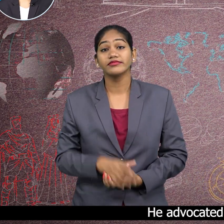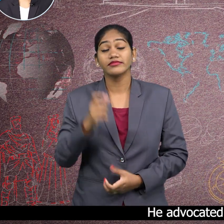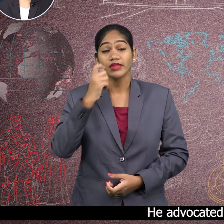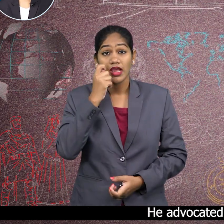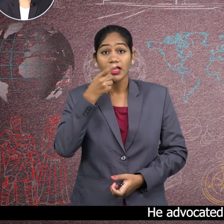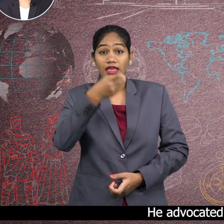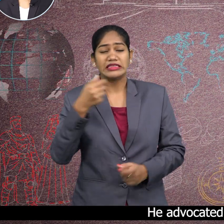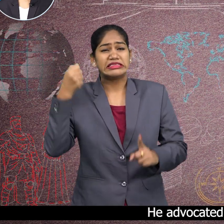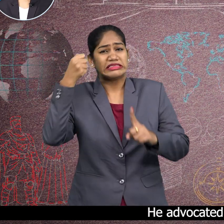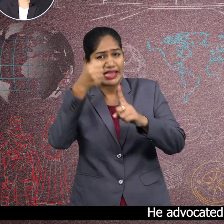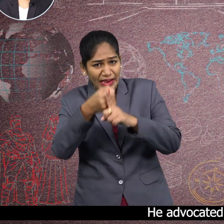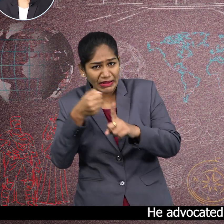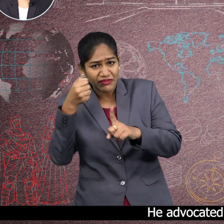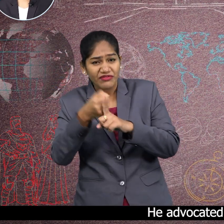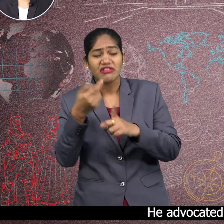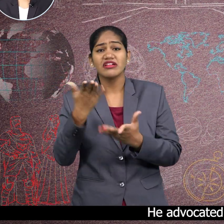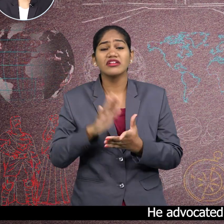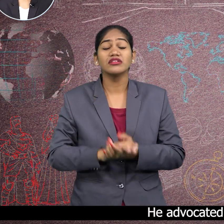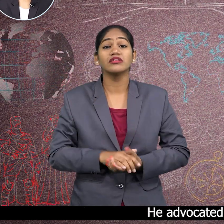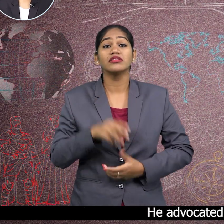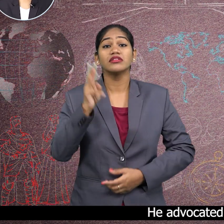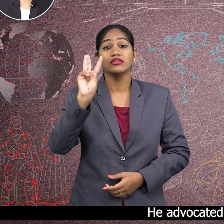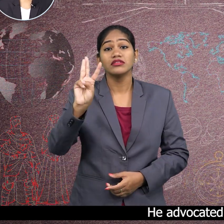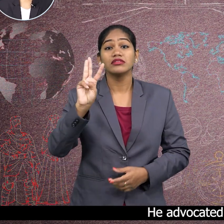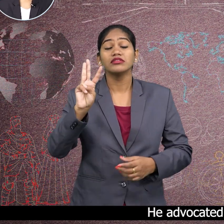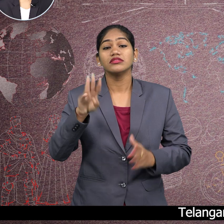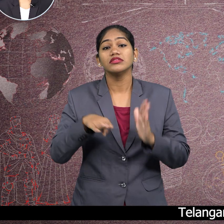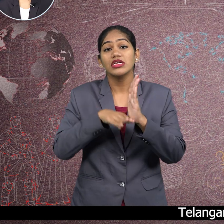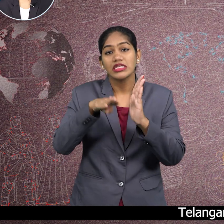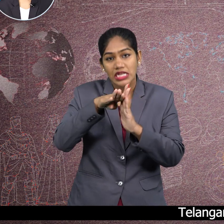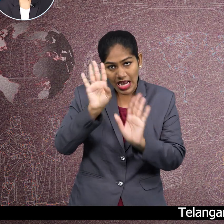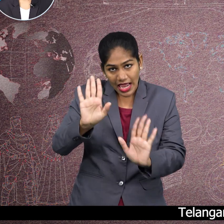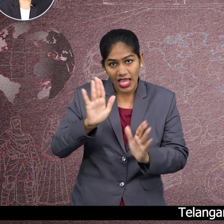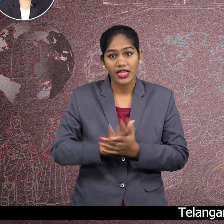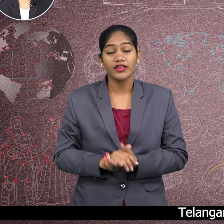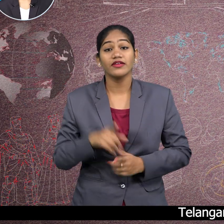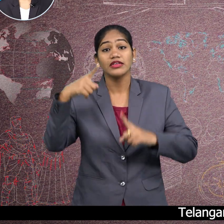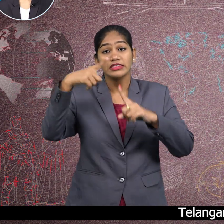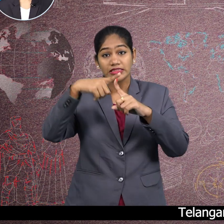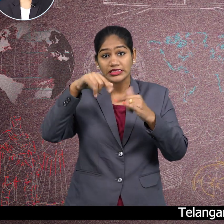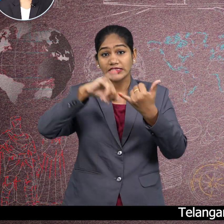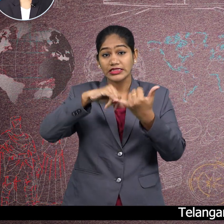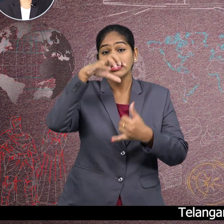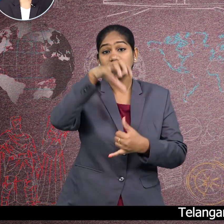He advocated for a three-phase Telangana